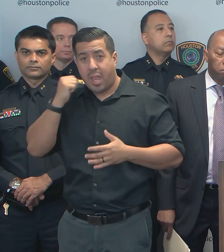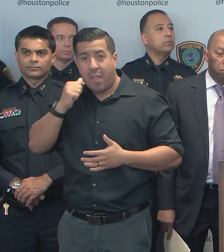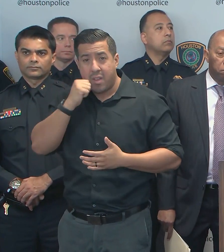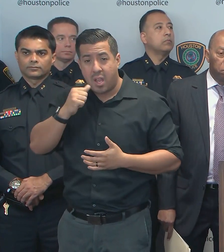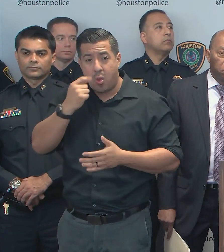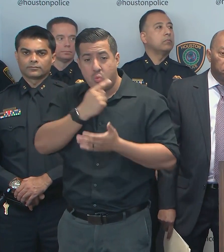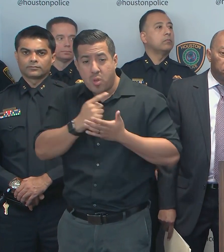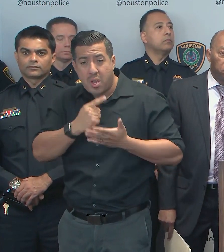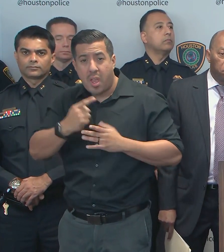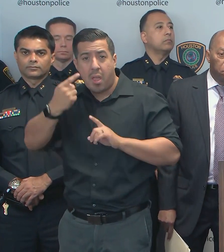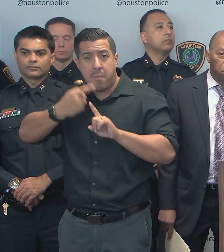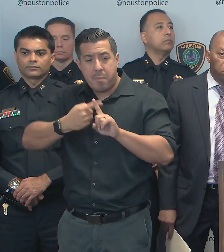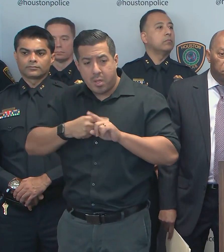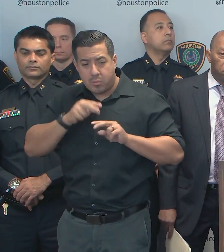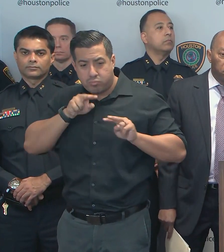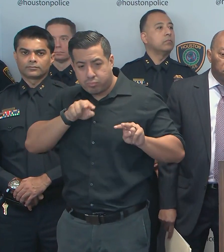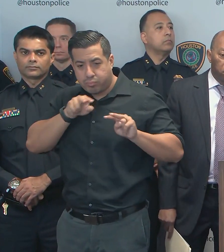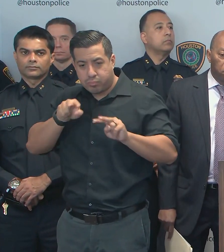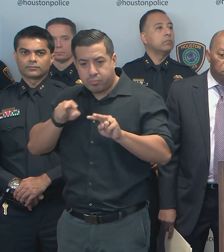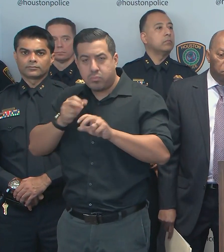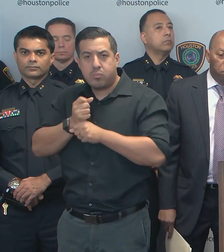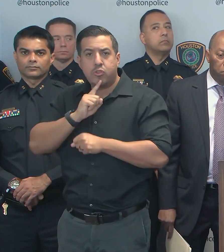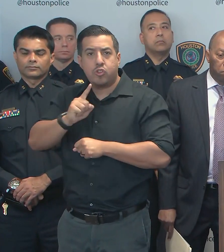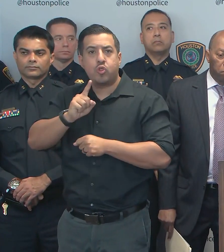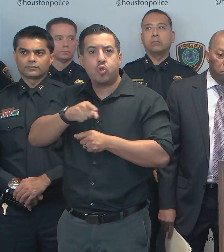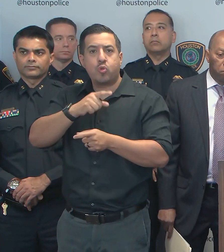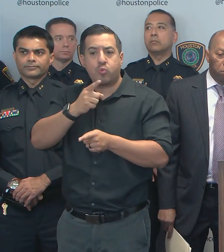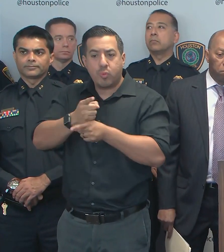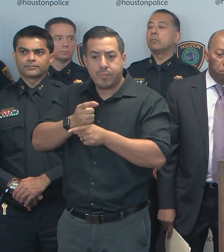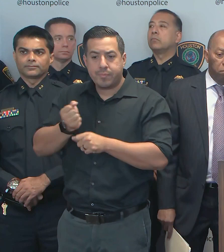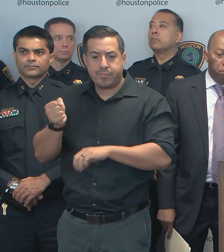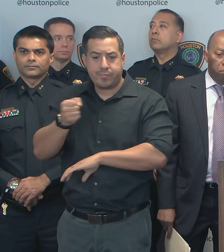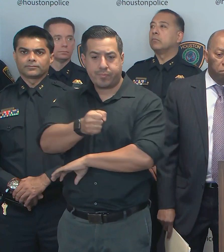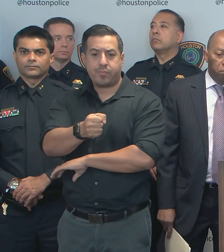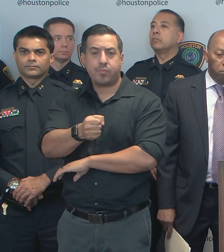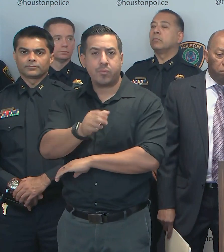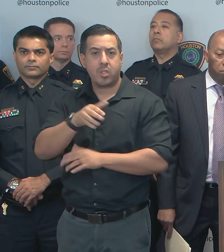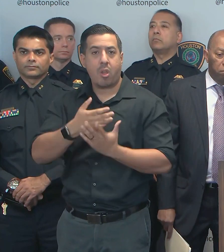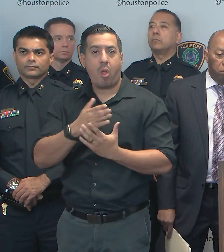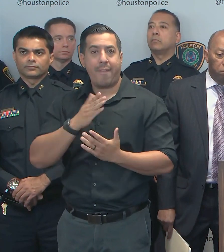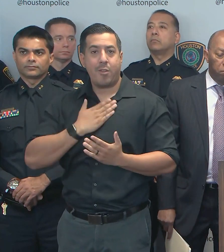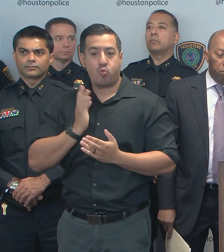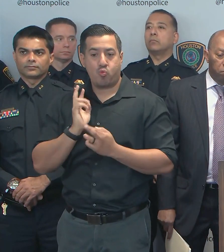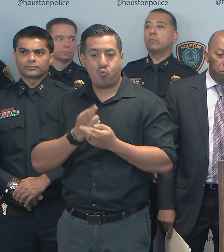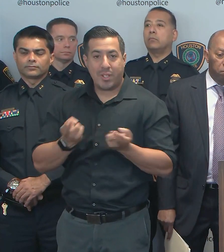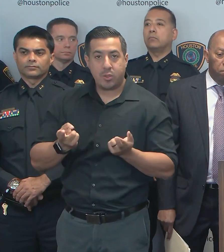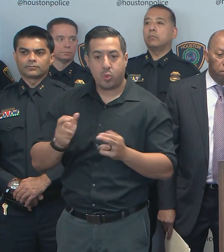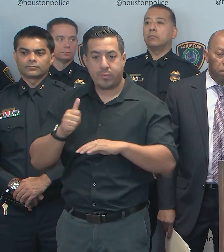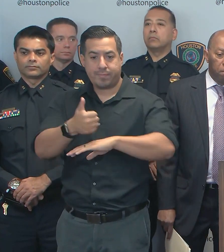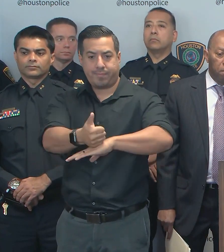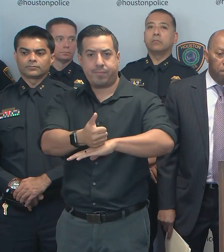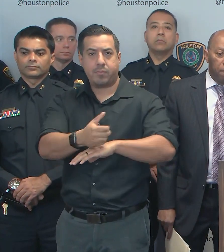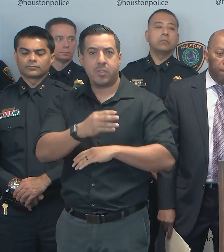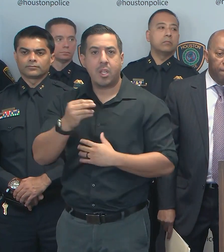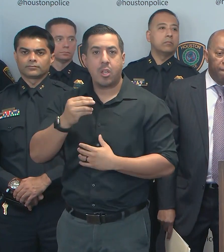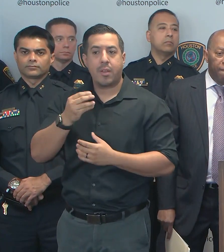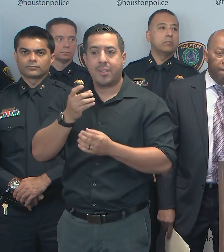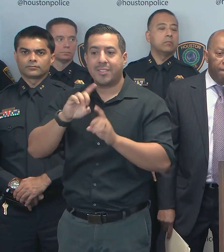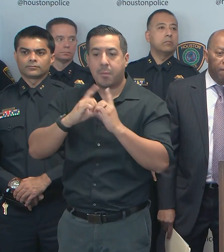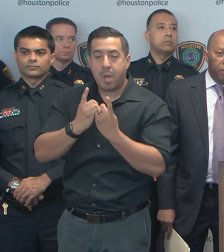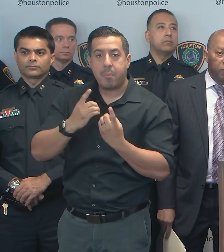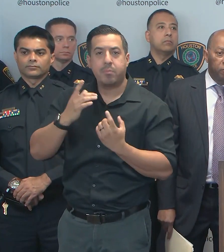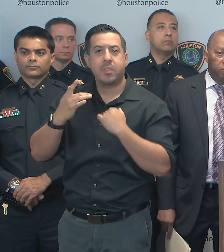monthly, because we want to make sure that we're putting and leveraging our resources in deployment, and also